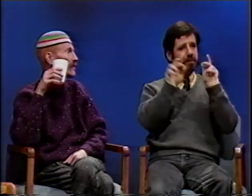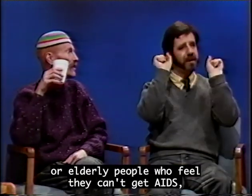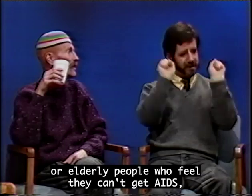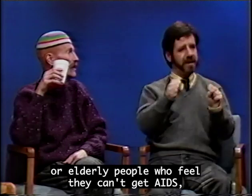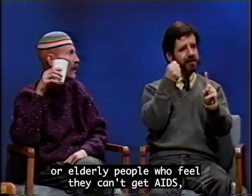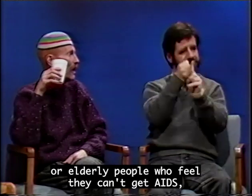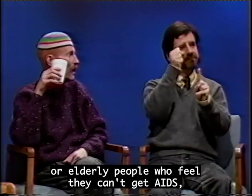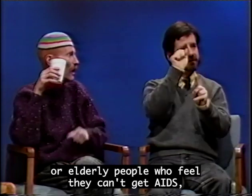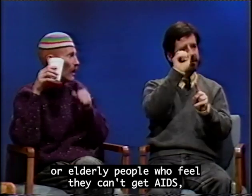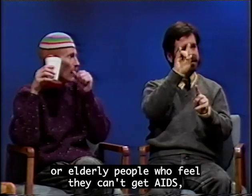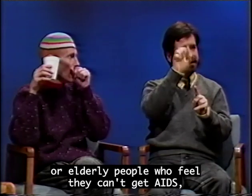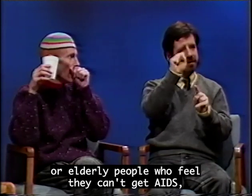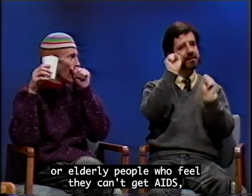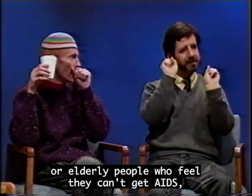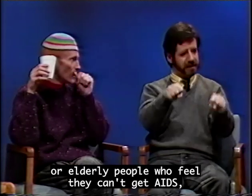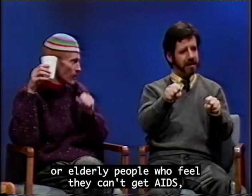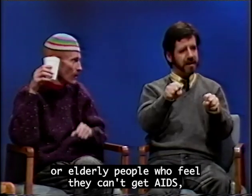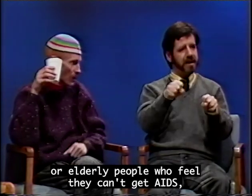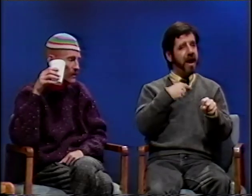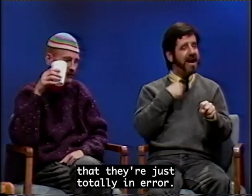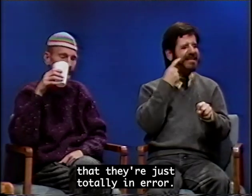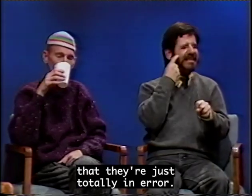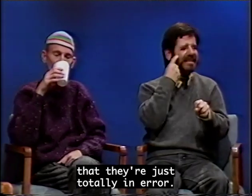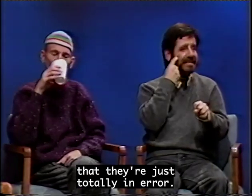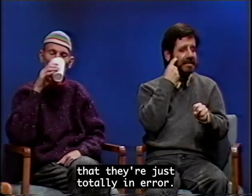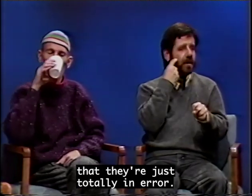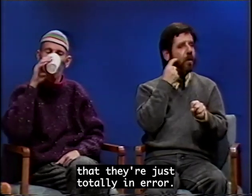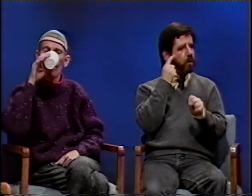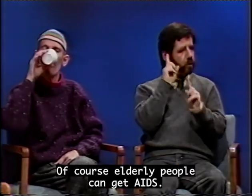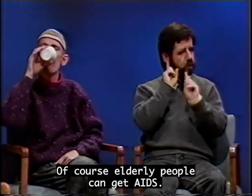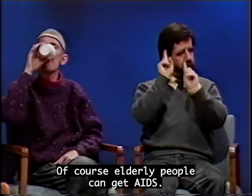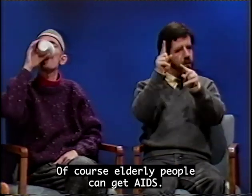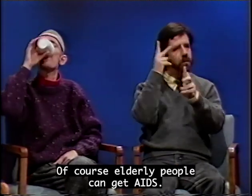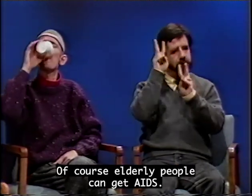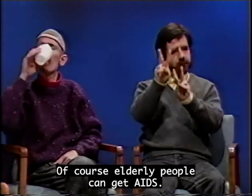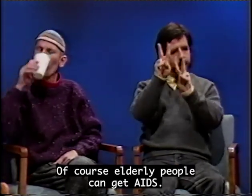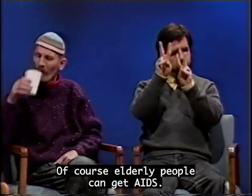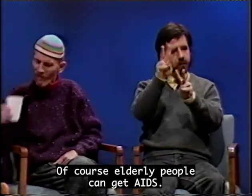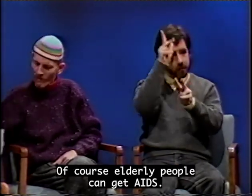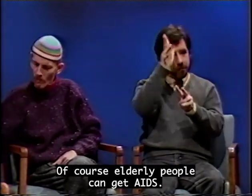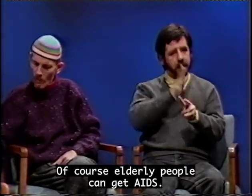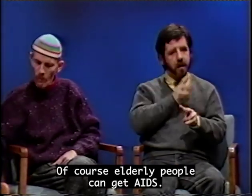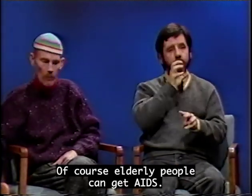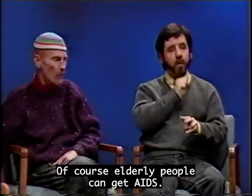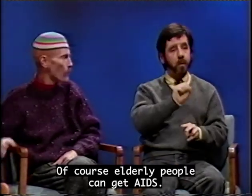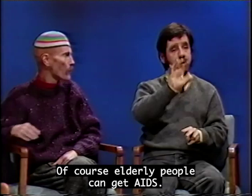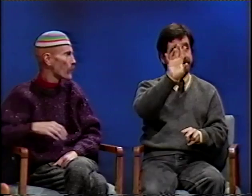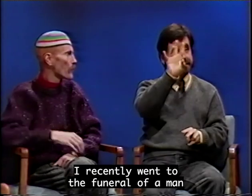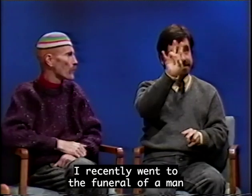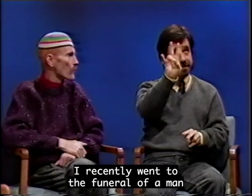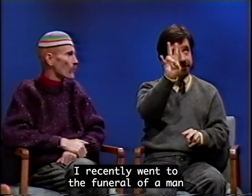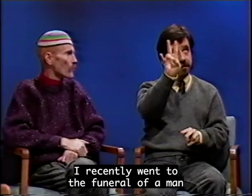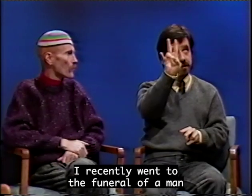or elderly people who feel they can't get AIDS, that they're just totally in error. Of course elderly people can get AIDS. I recently went